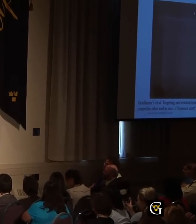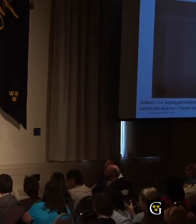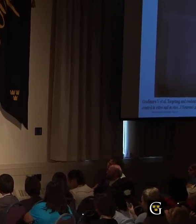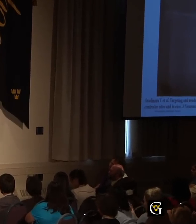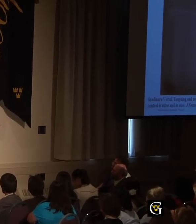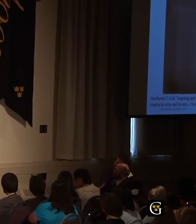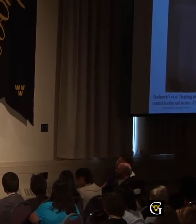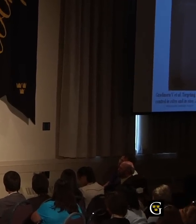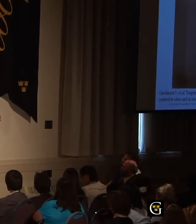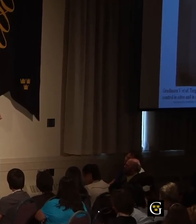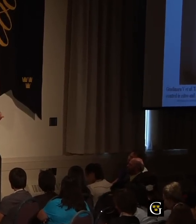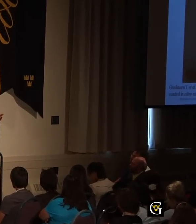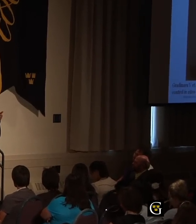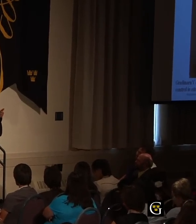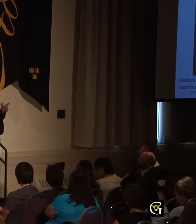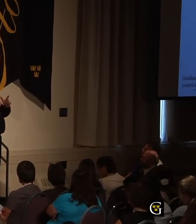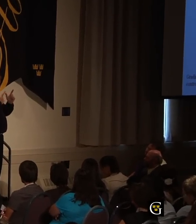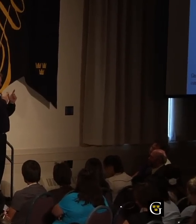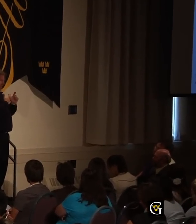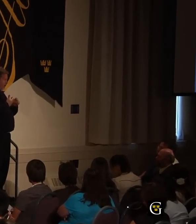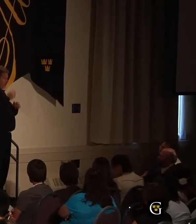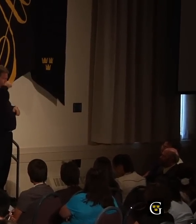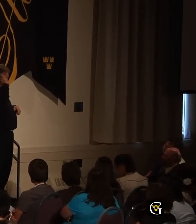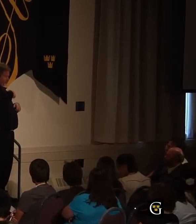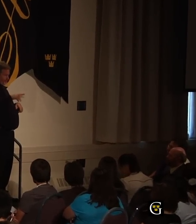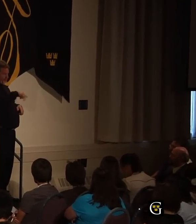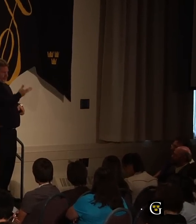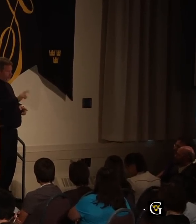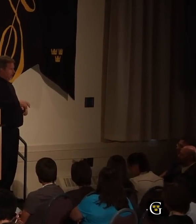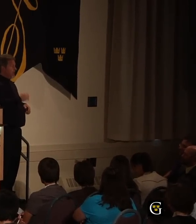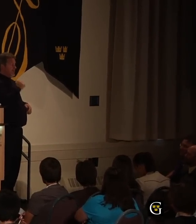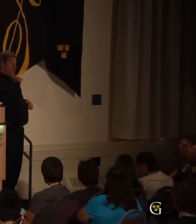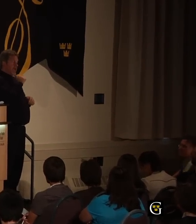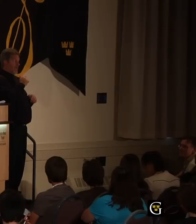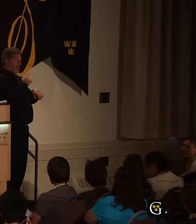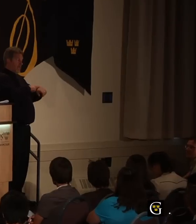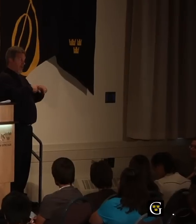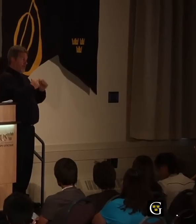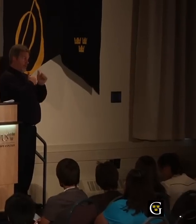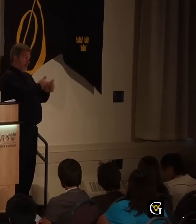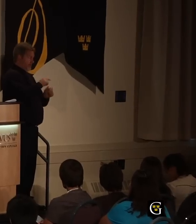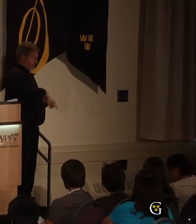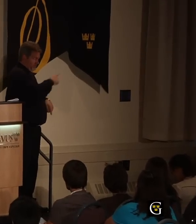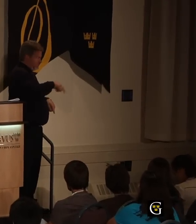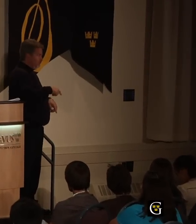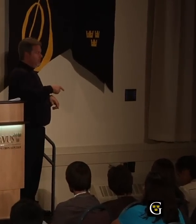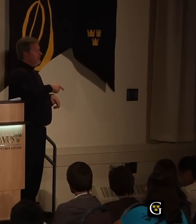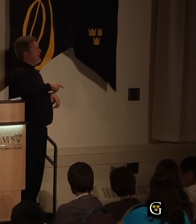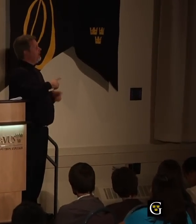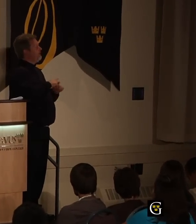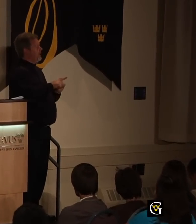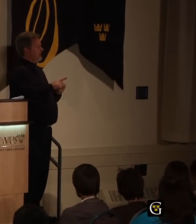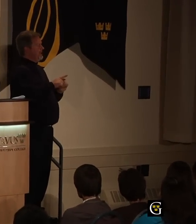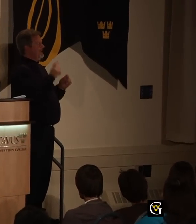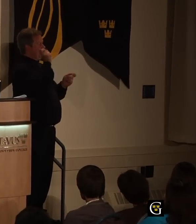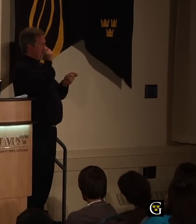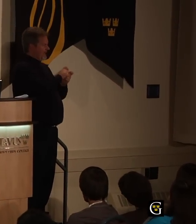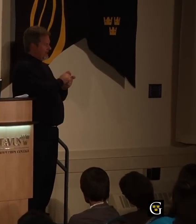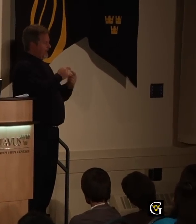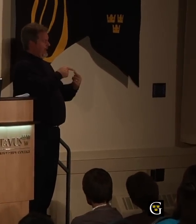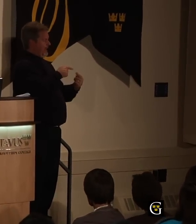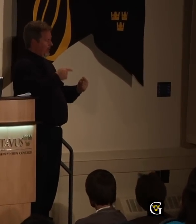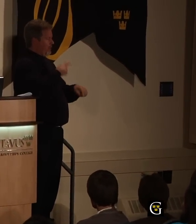didn't start running around madly, it didn't run around a clockwise circle, it didn't run around like crazy, it ran around in a counterclockwise